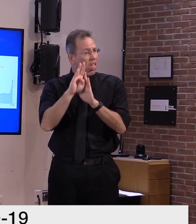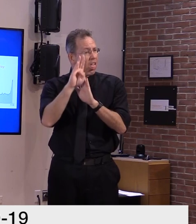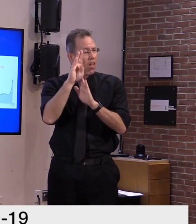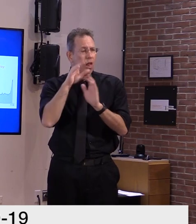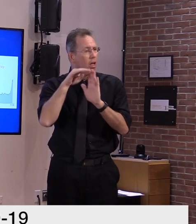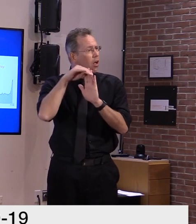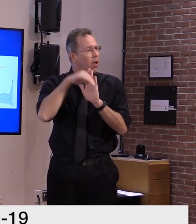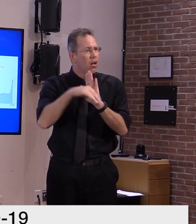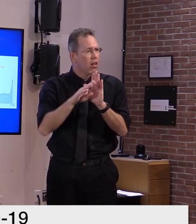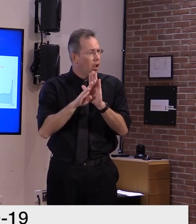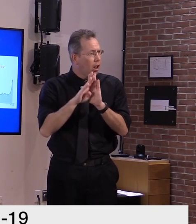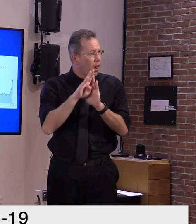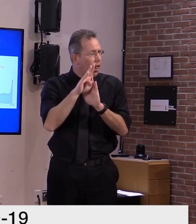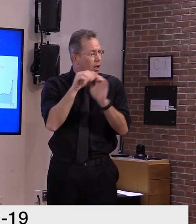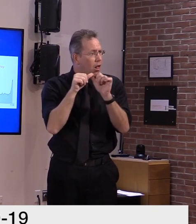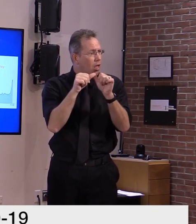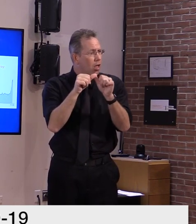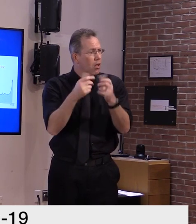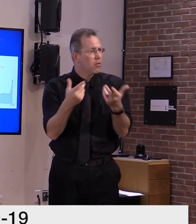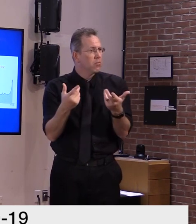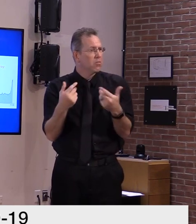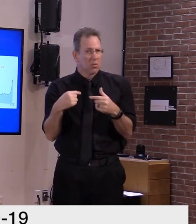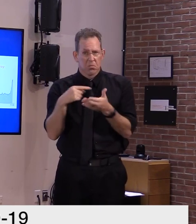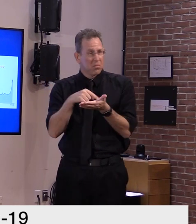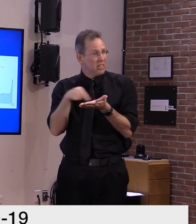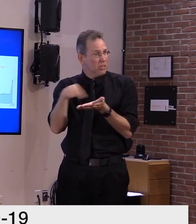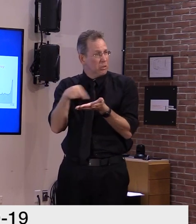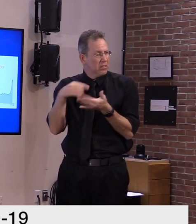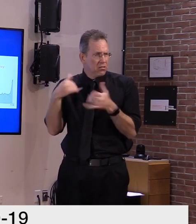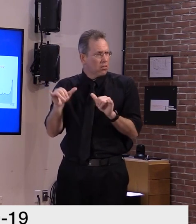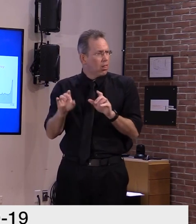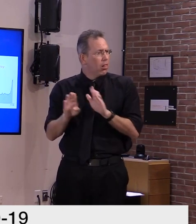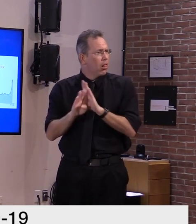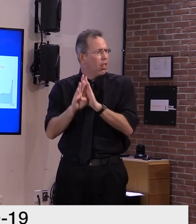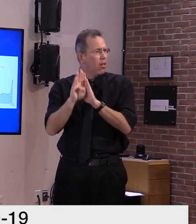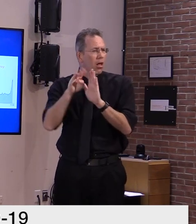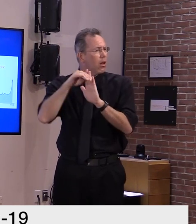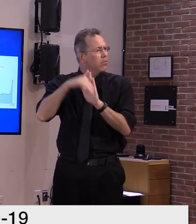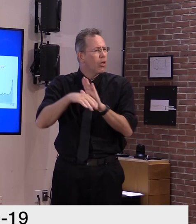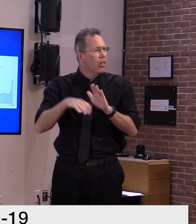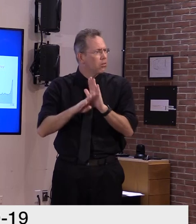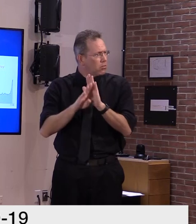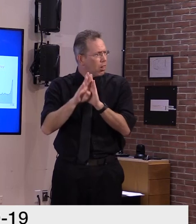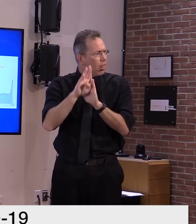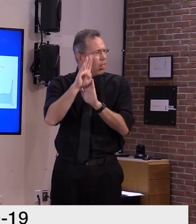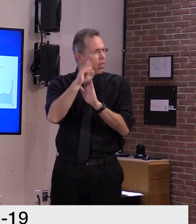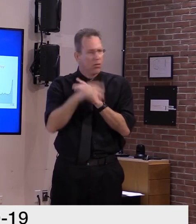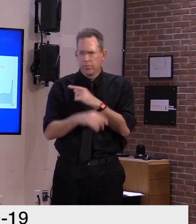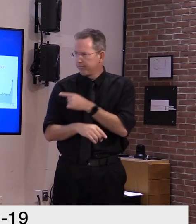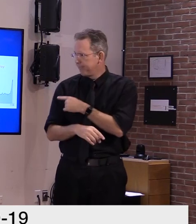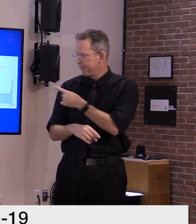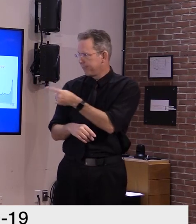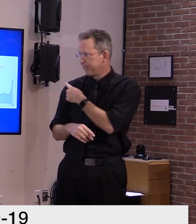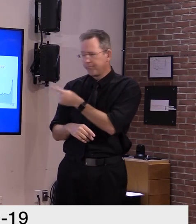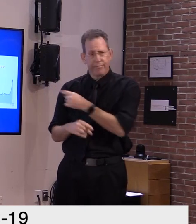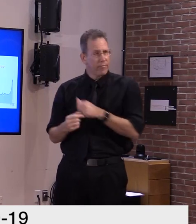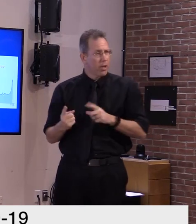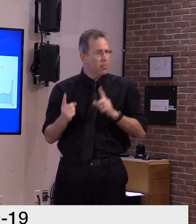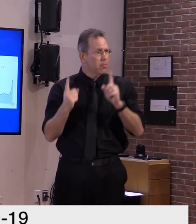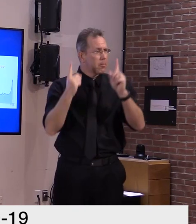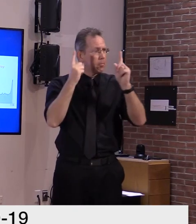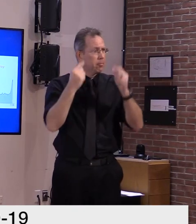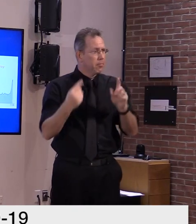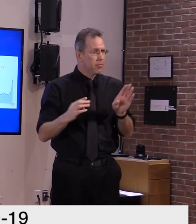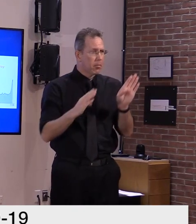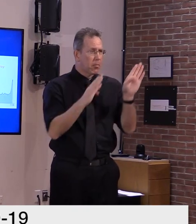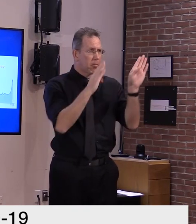increases, and those cases have continued to increase this week. Both New Hampshire and Maine, on a seven-day average, are having more cases now than they